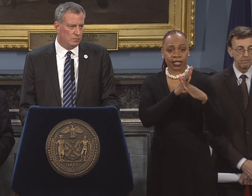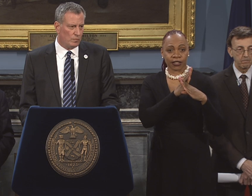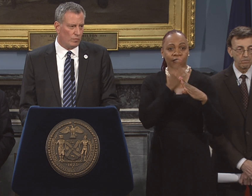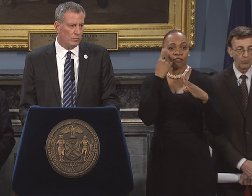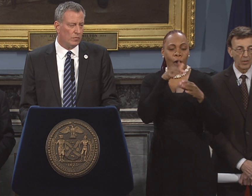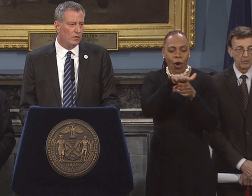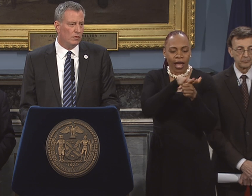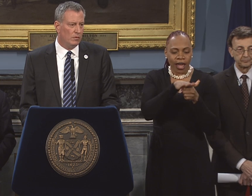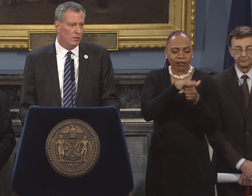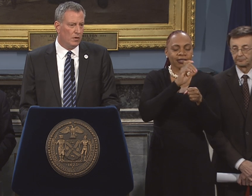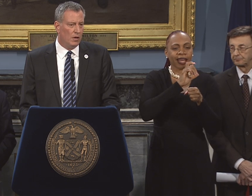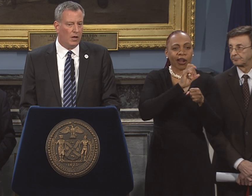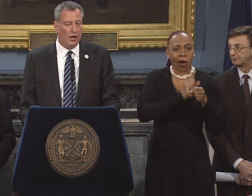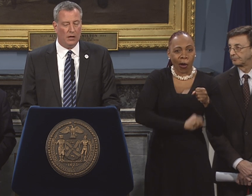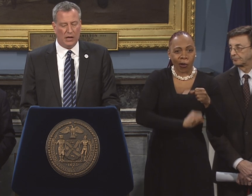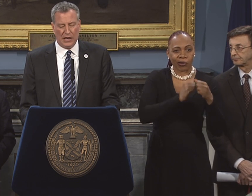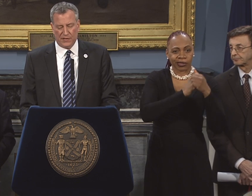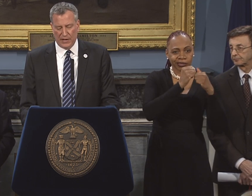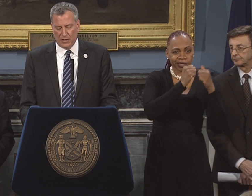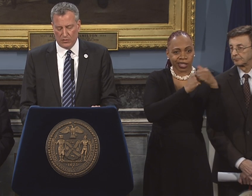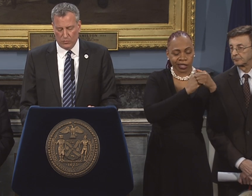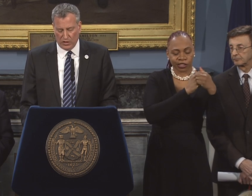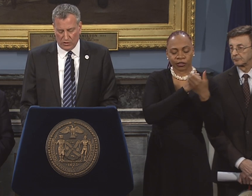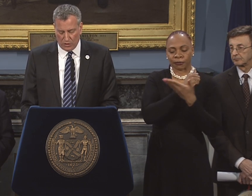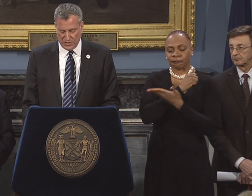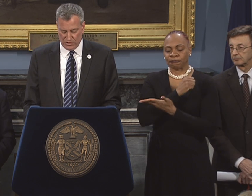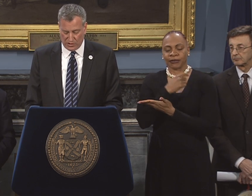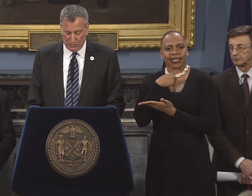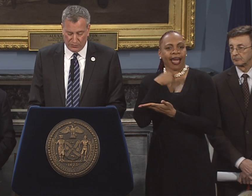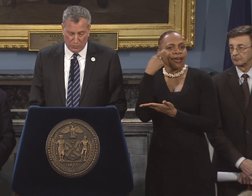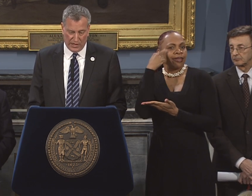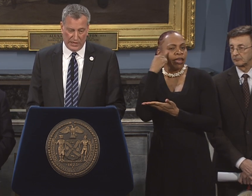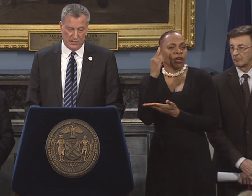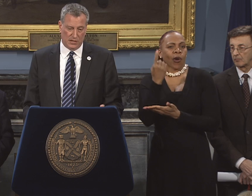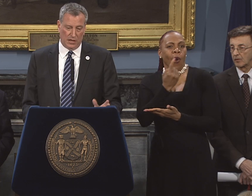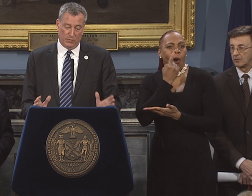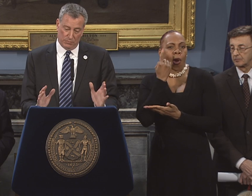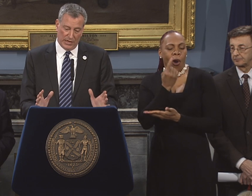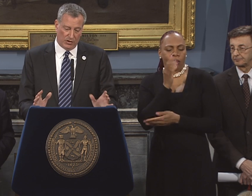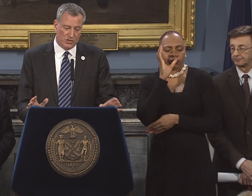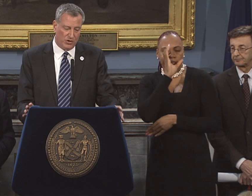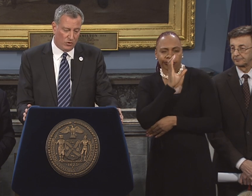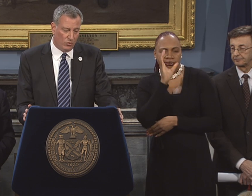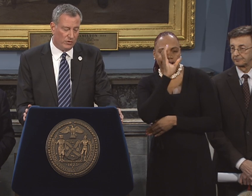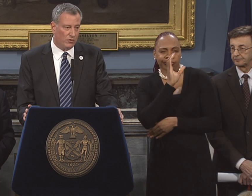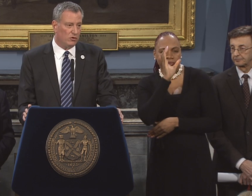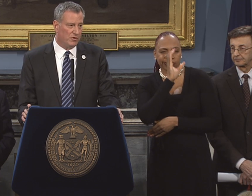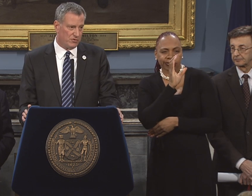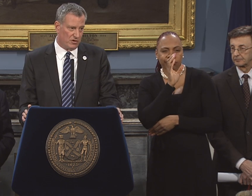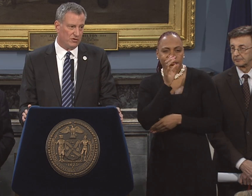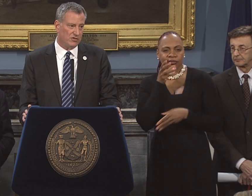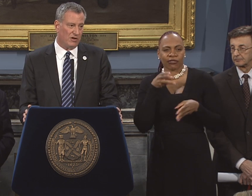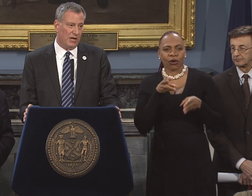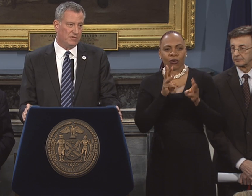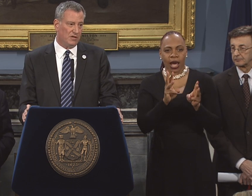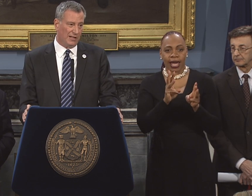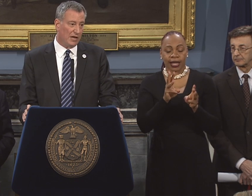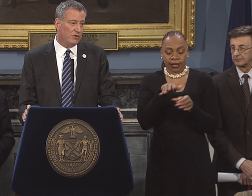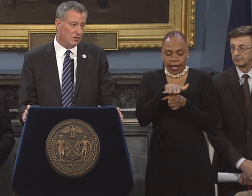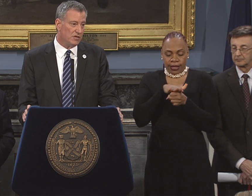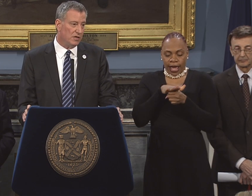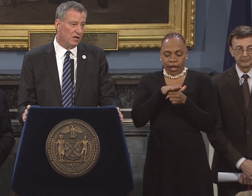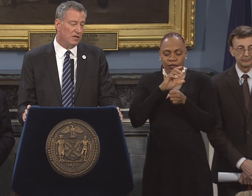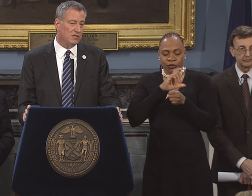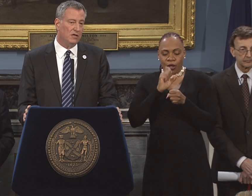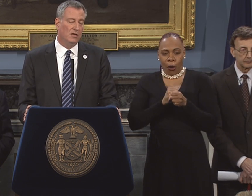old or vulnerable infrastructure? I think we are always looking for ways. Areas with old and vulnerable infrastructure describes a